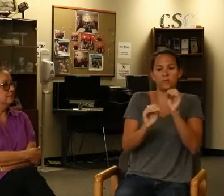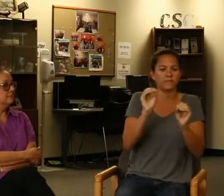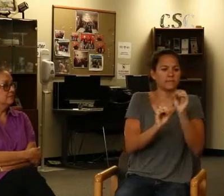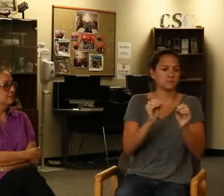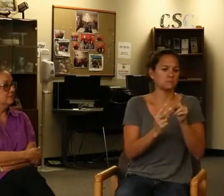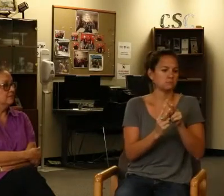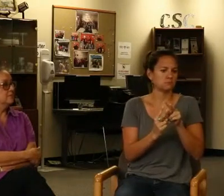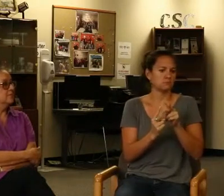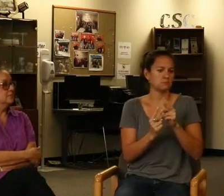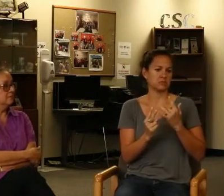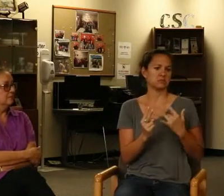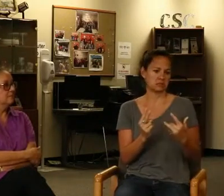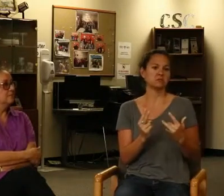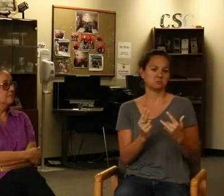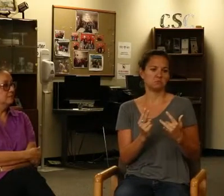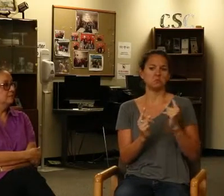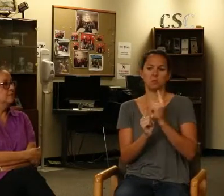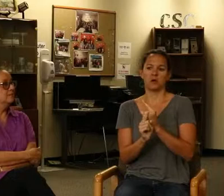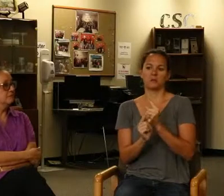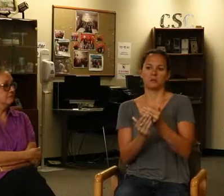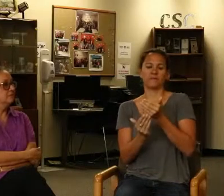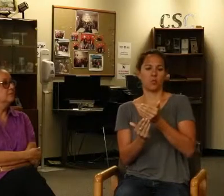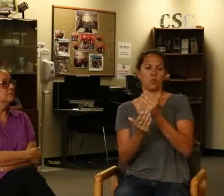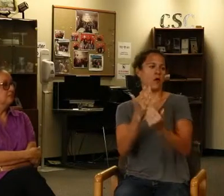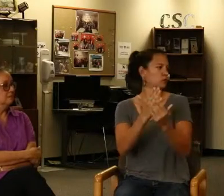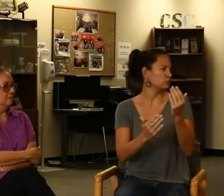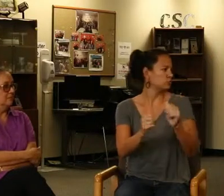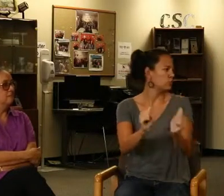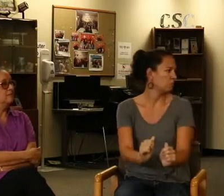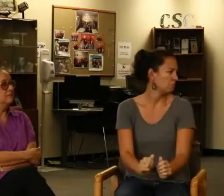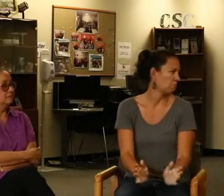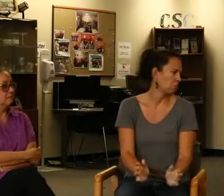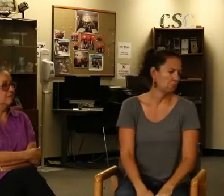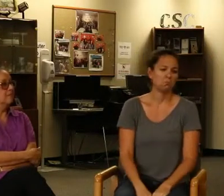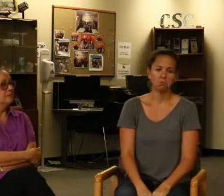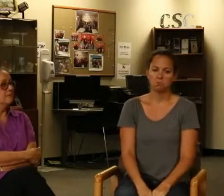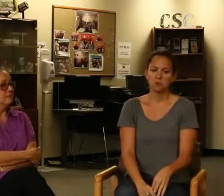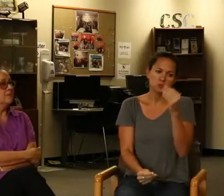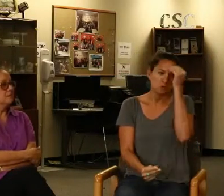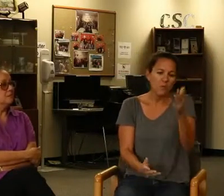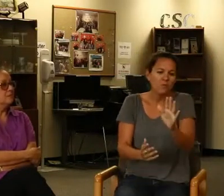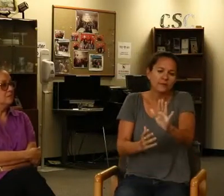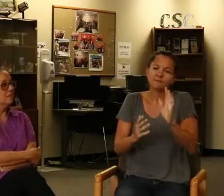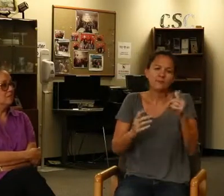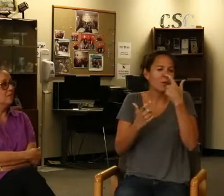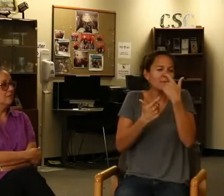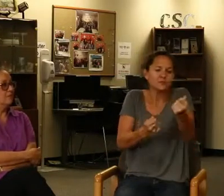Location and movement are typically the first that develop accurately before the hand shapes. So just to let you